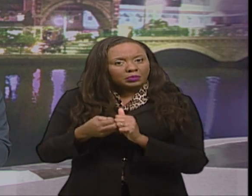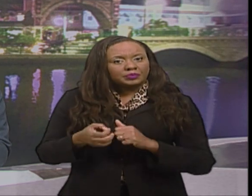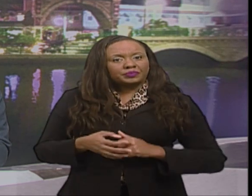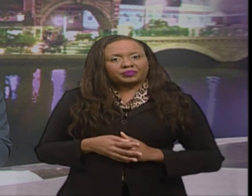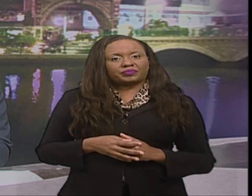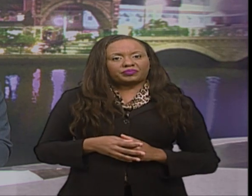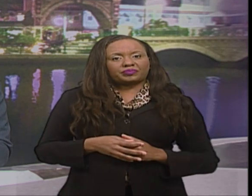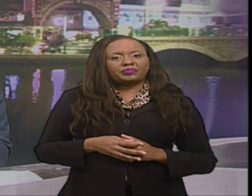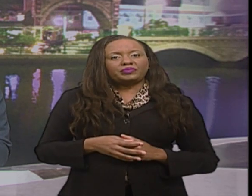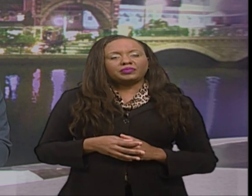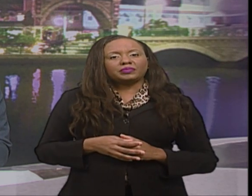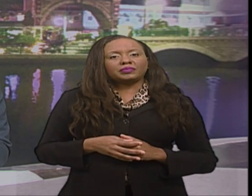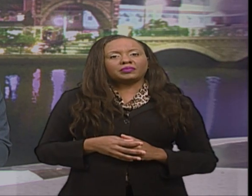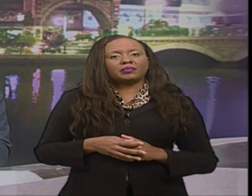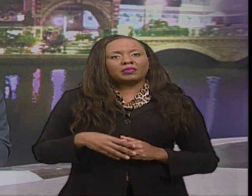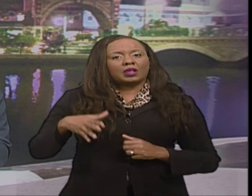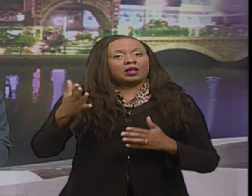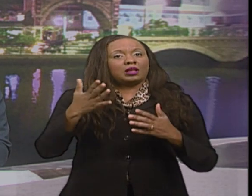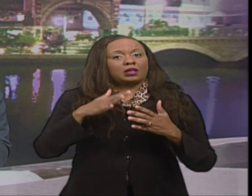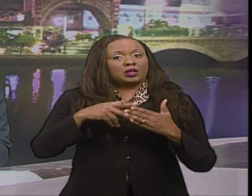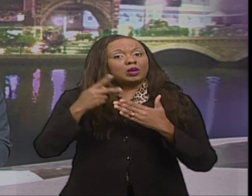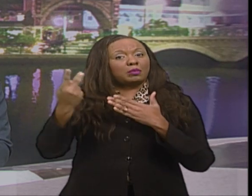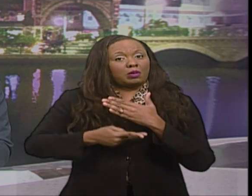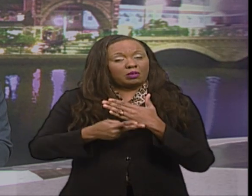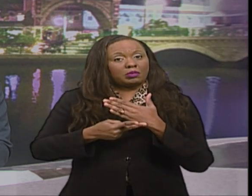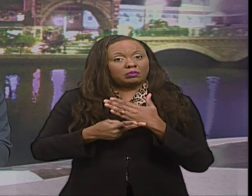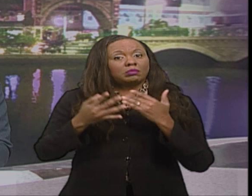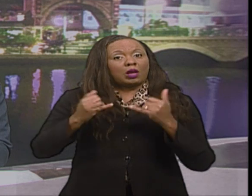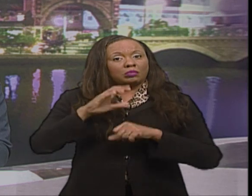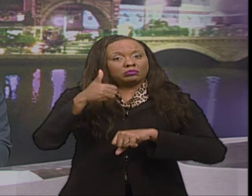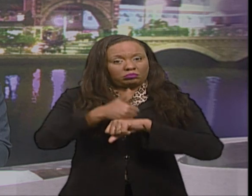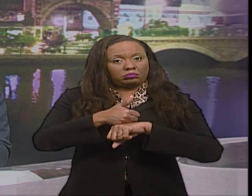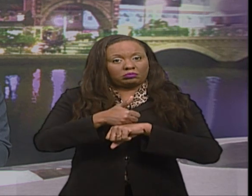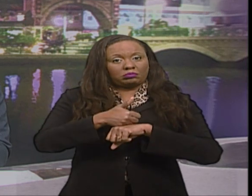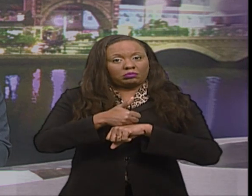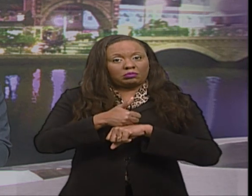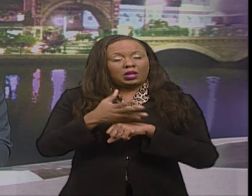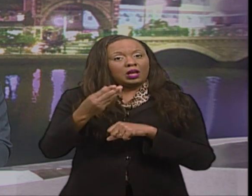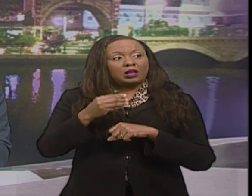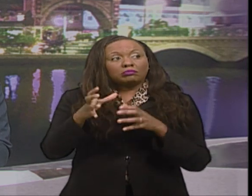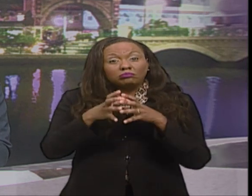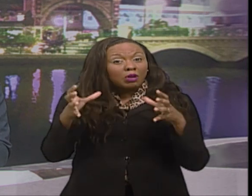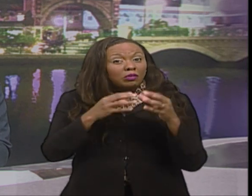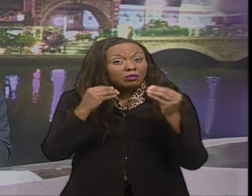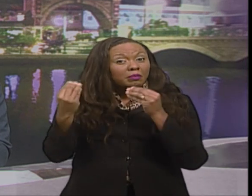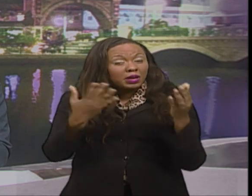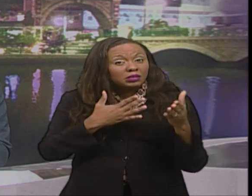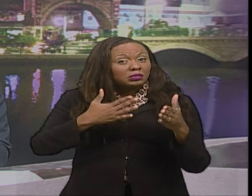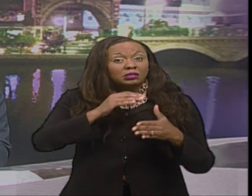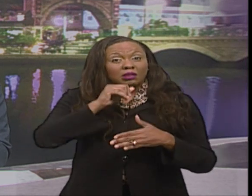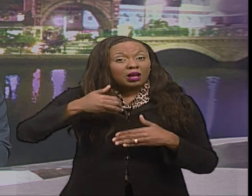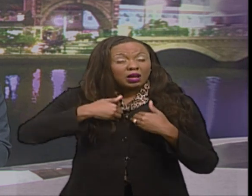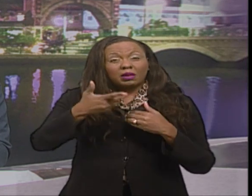Secure, which is a UN and US aid-sponsored program, the AG described the lack of crime data as one of the most